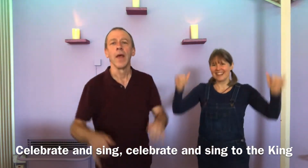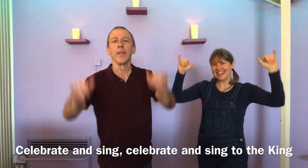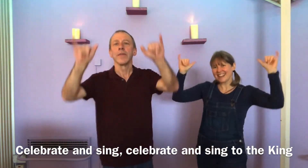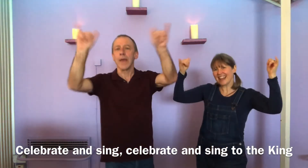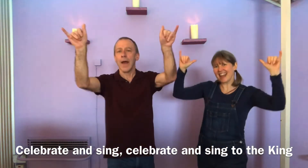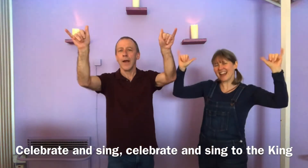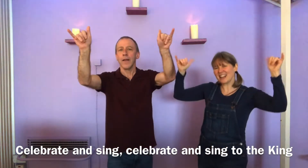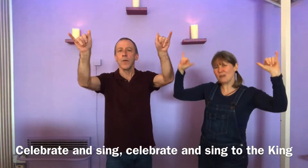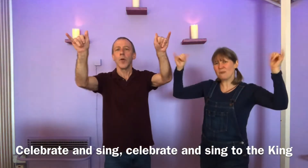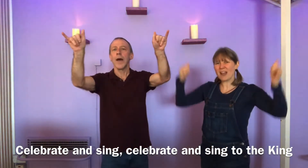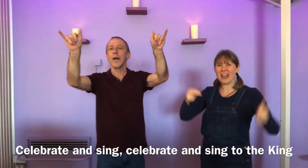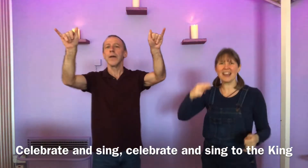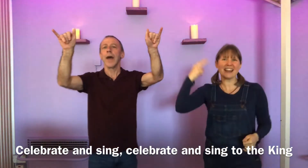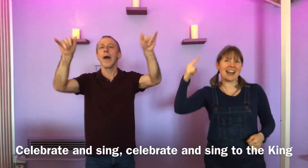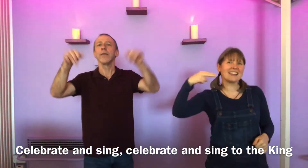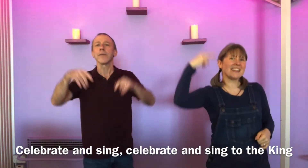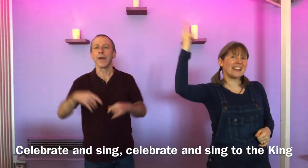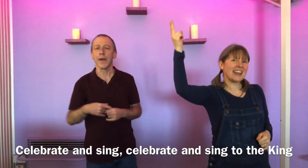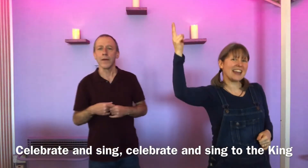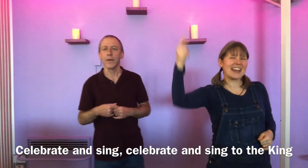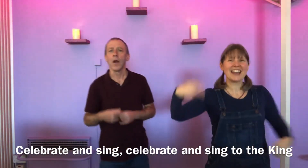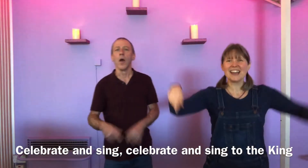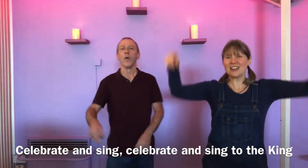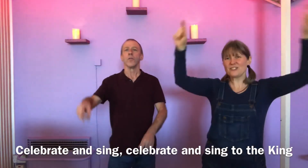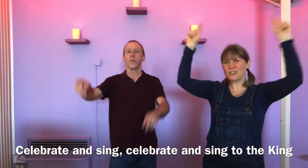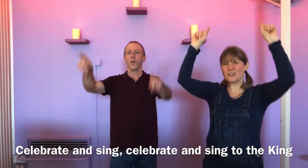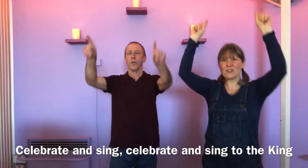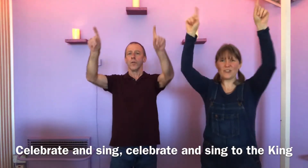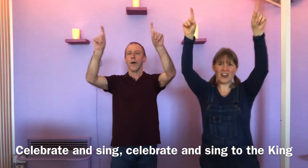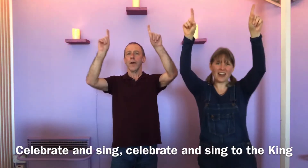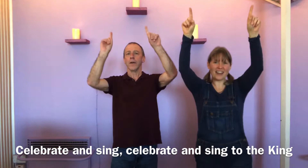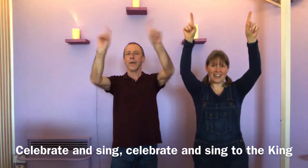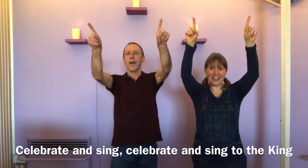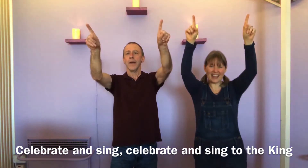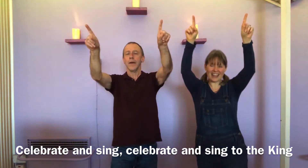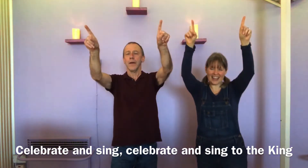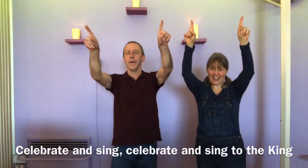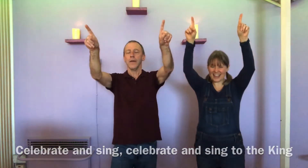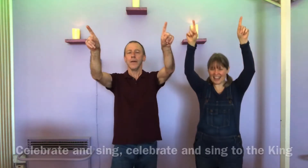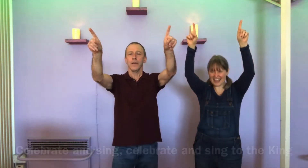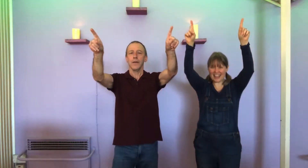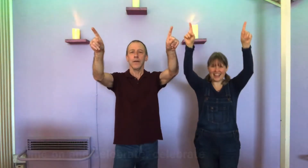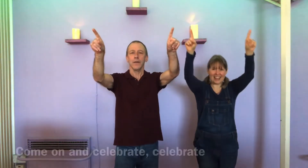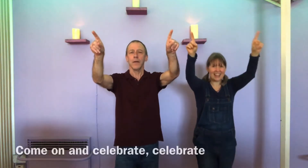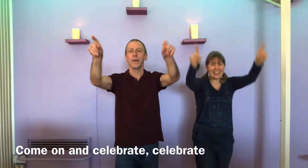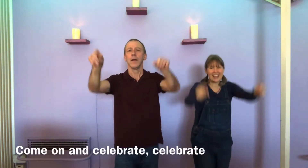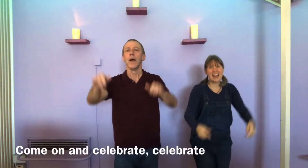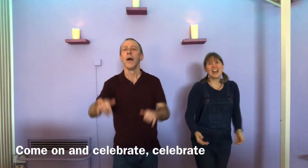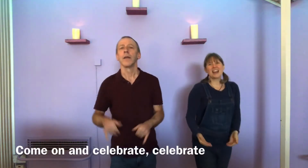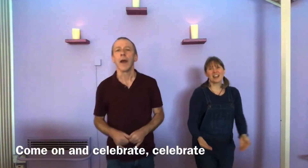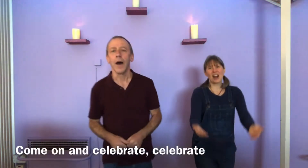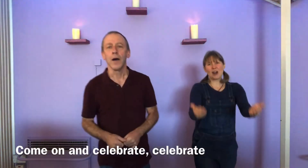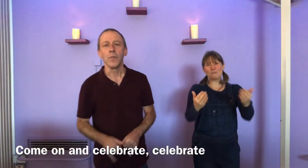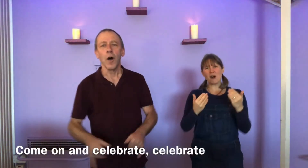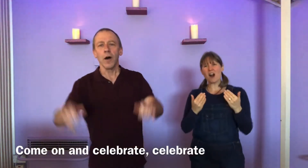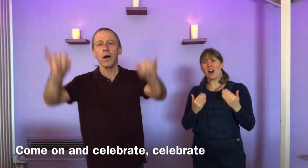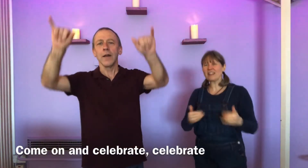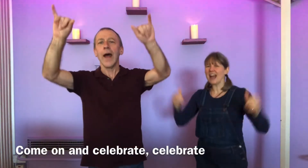Celebrate and sing To the King Come on and